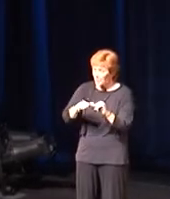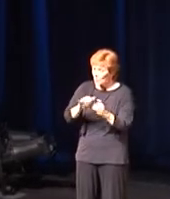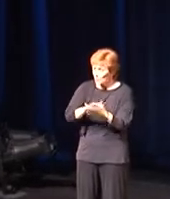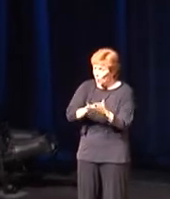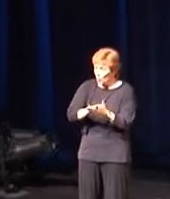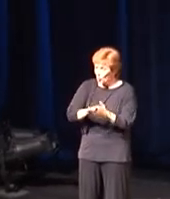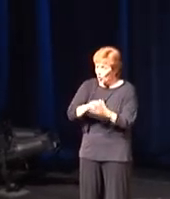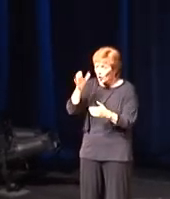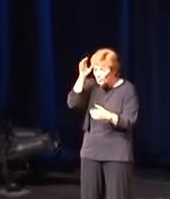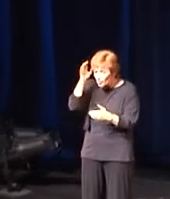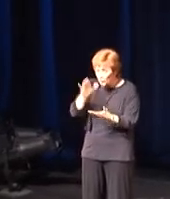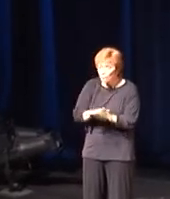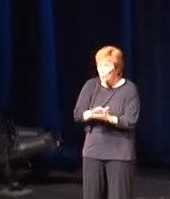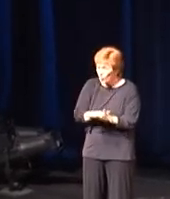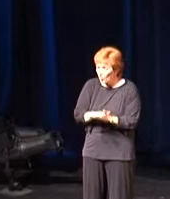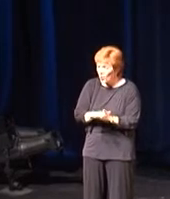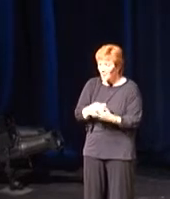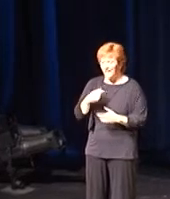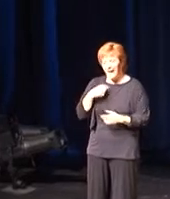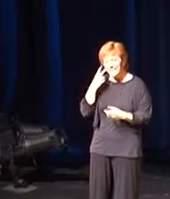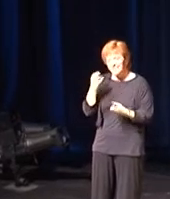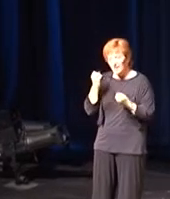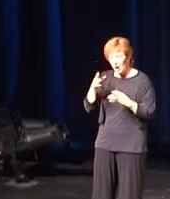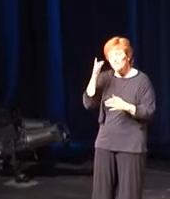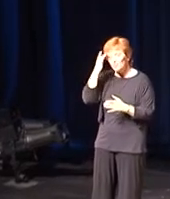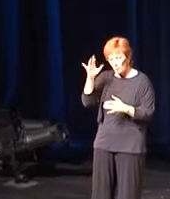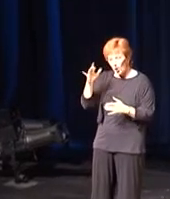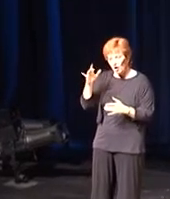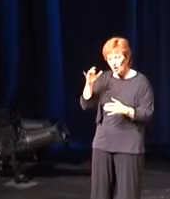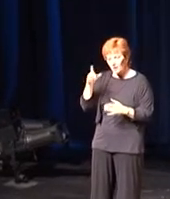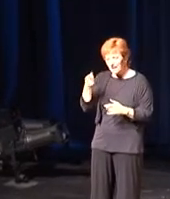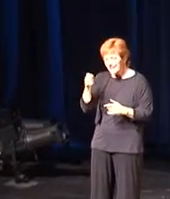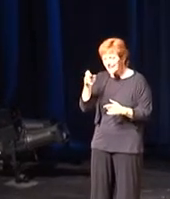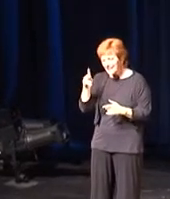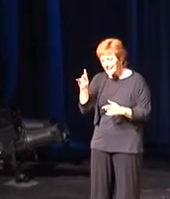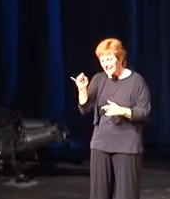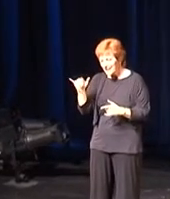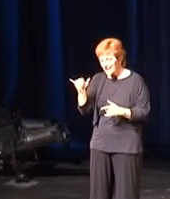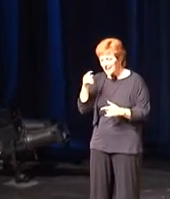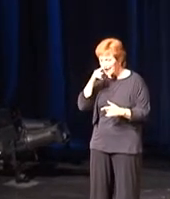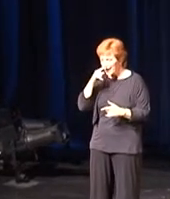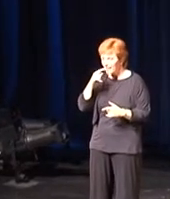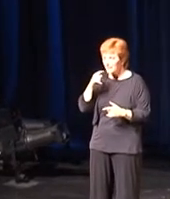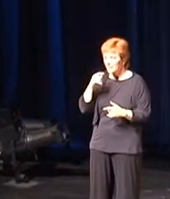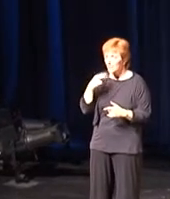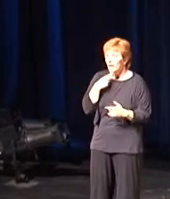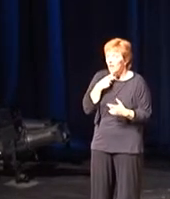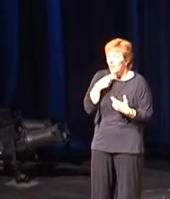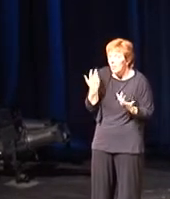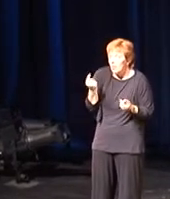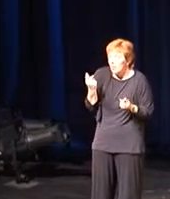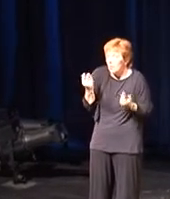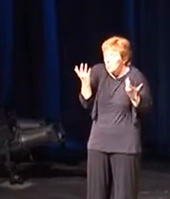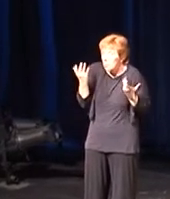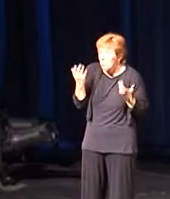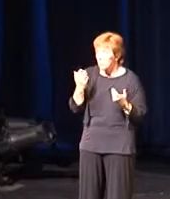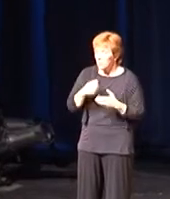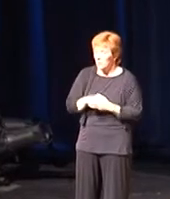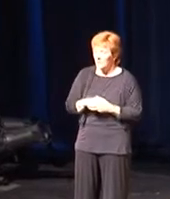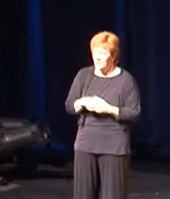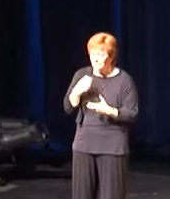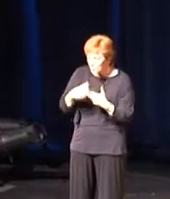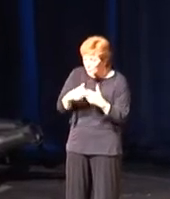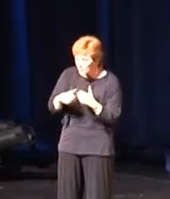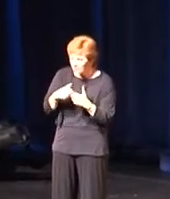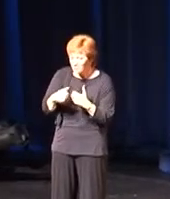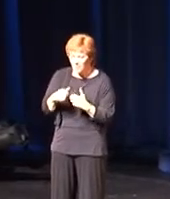off to computer school. I'm seeing a lot of smart, kind of geeky kids now going nowhere. And you see, the problem